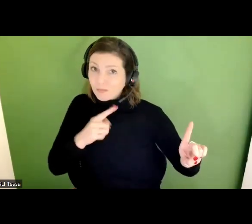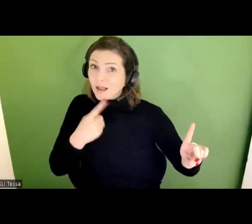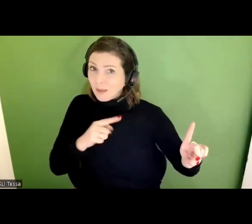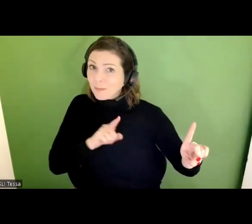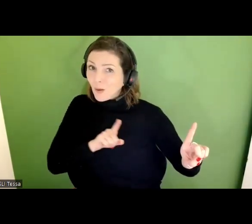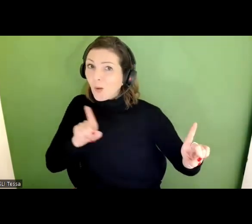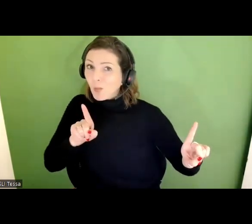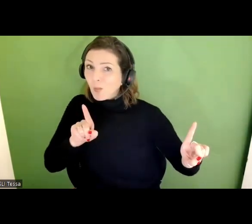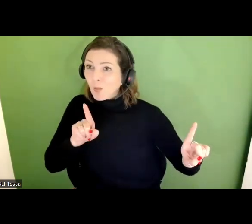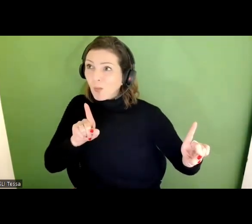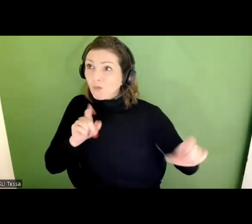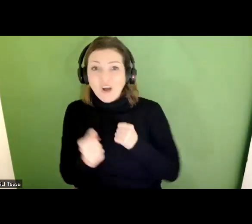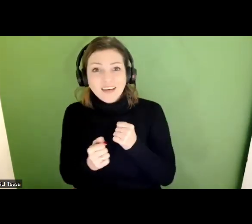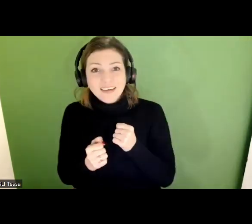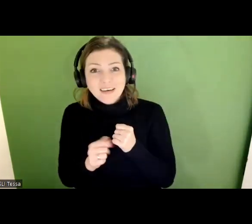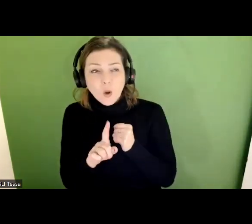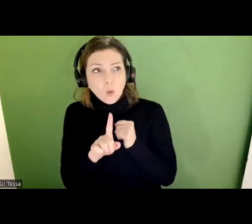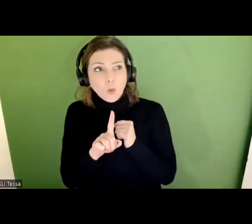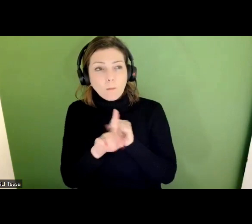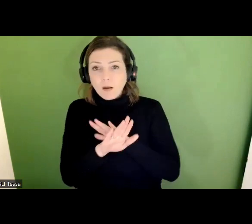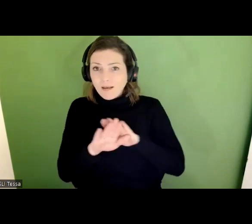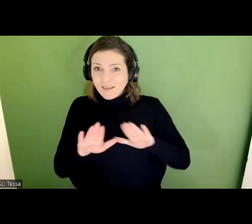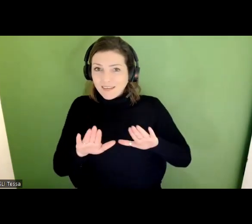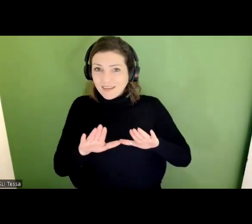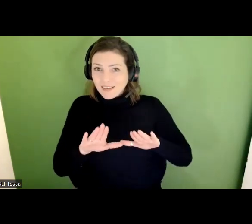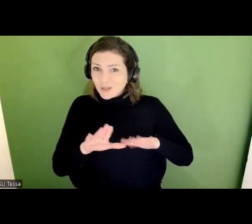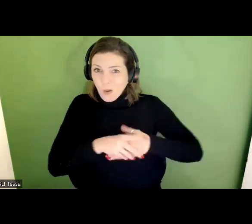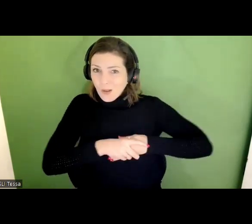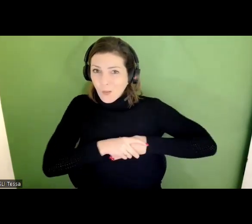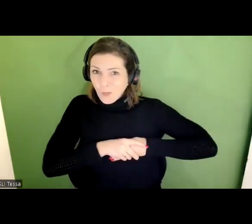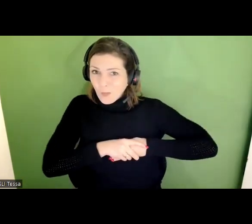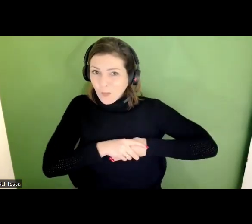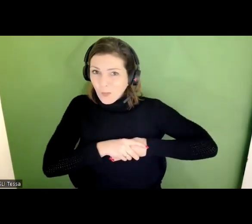run, but don't let me go.